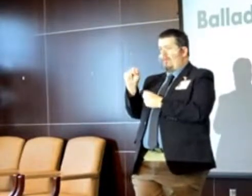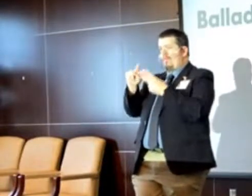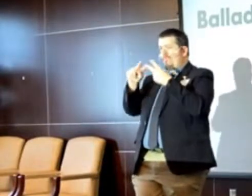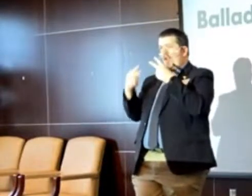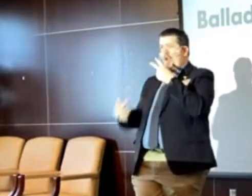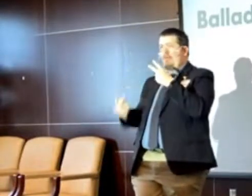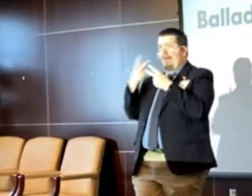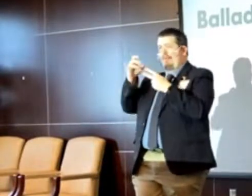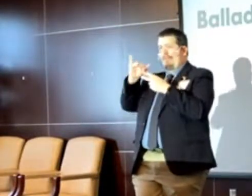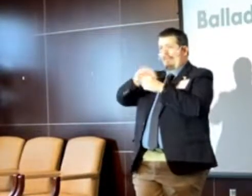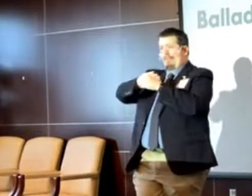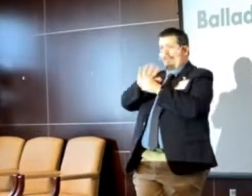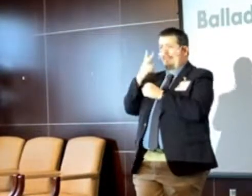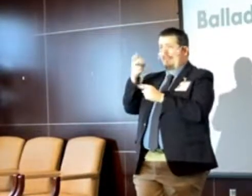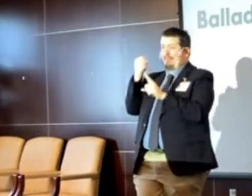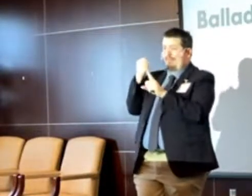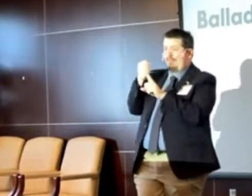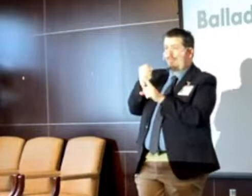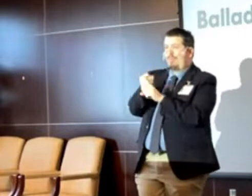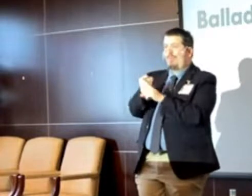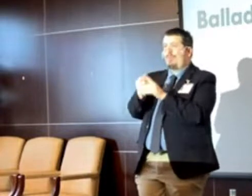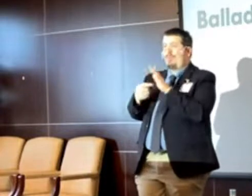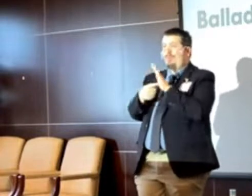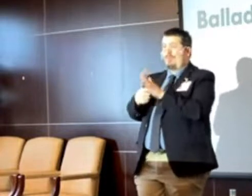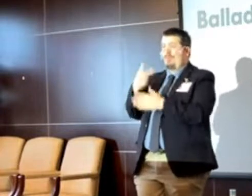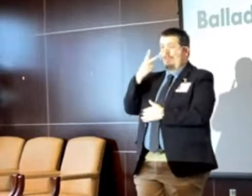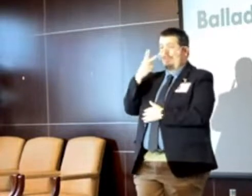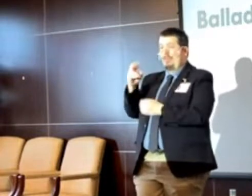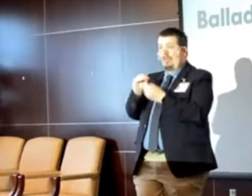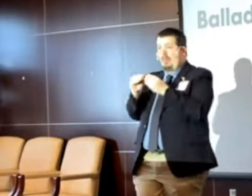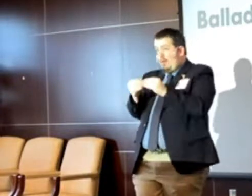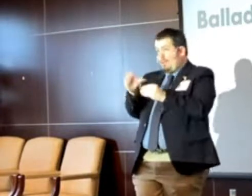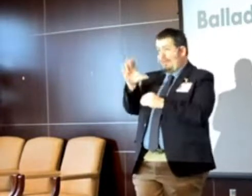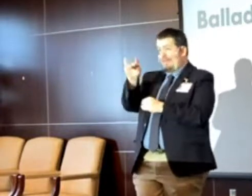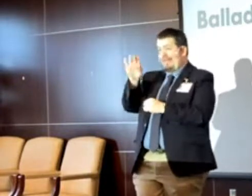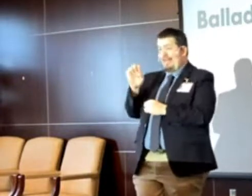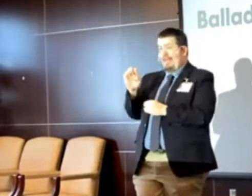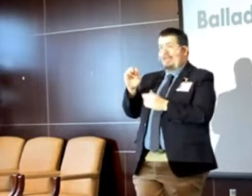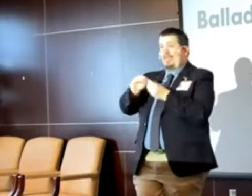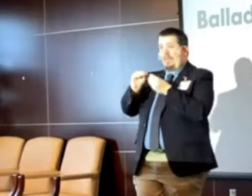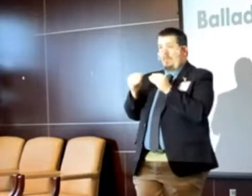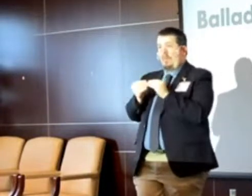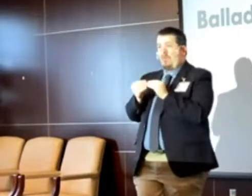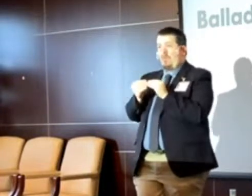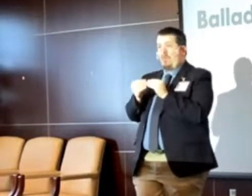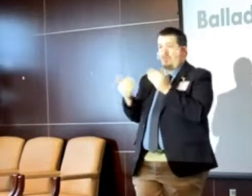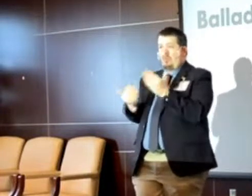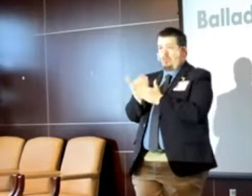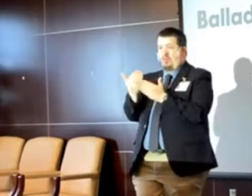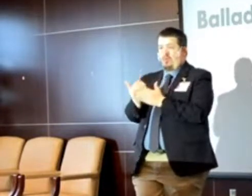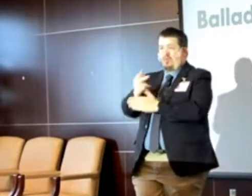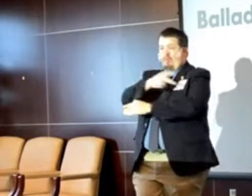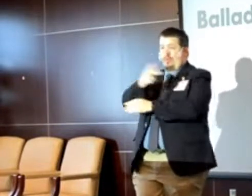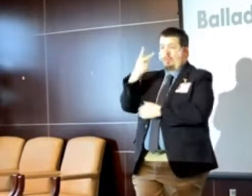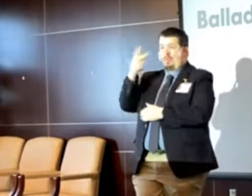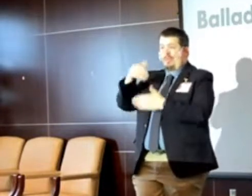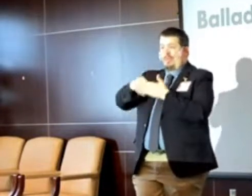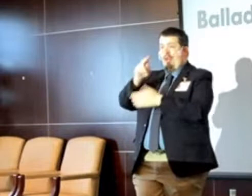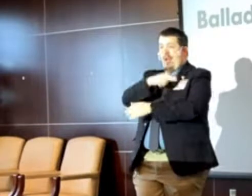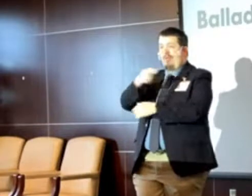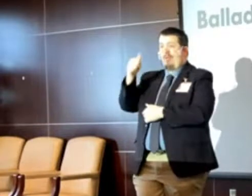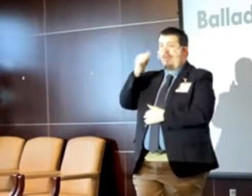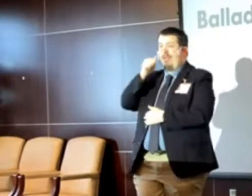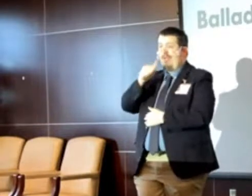region. And that's very evident by just seeing the number of cases and the number of new patients that we're seeing in the hospital on a